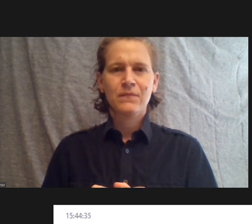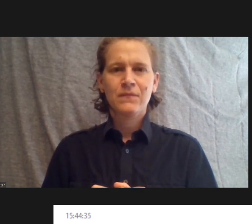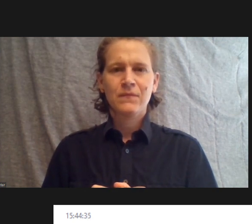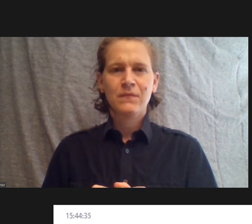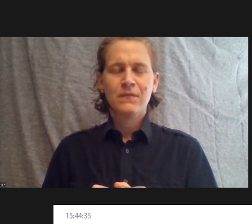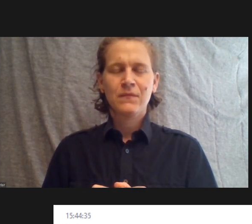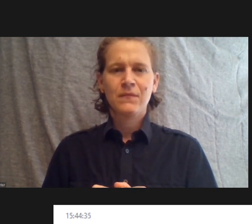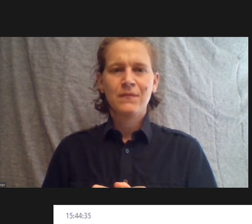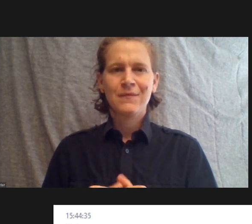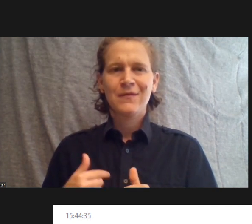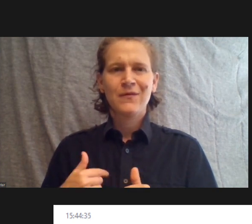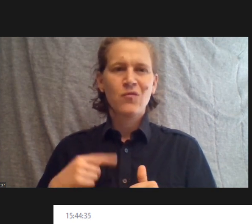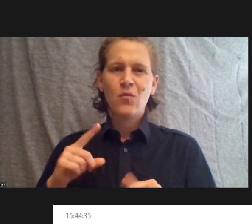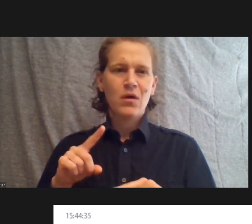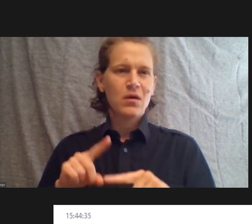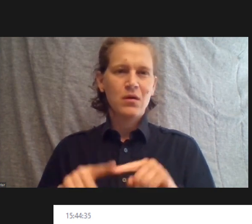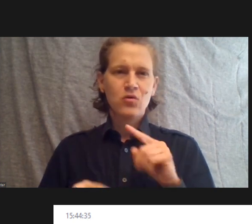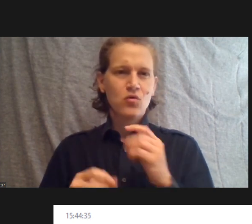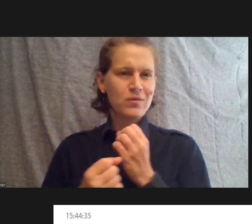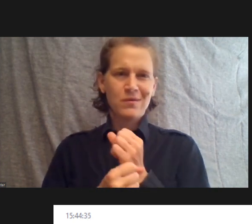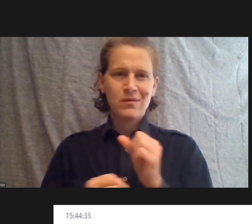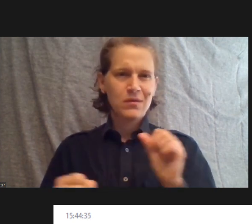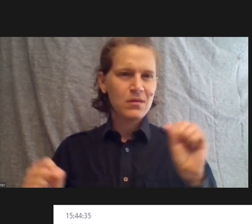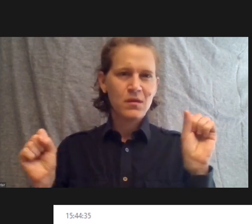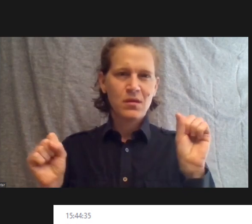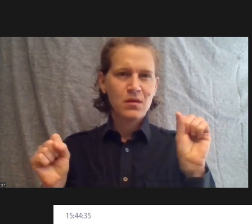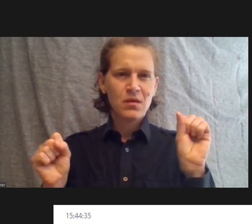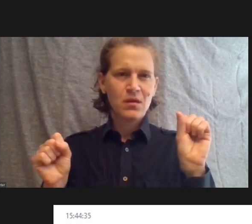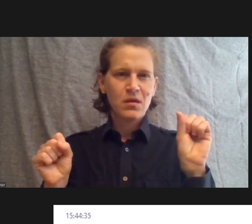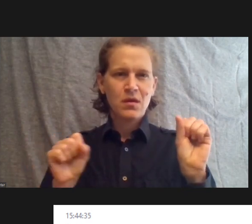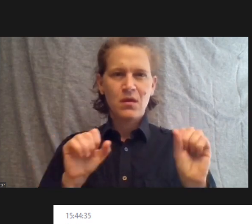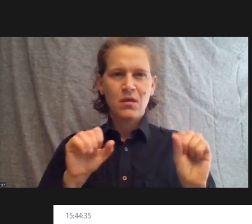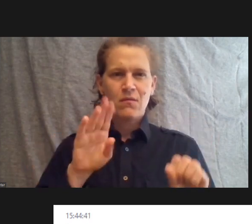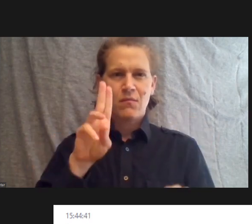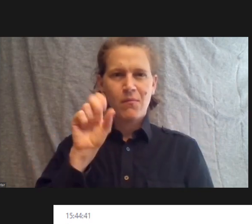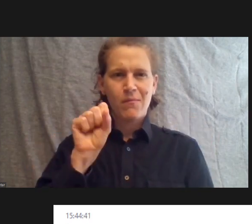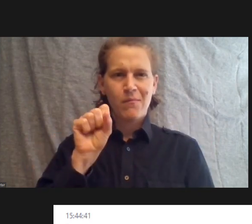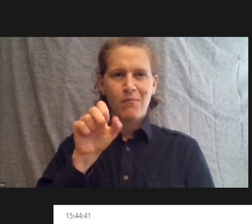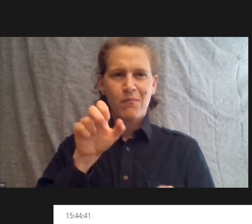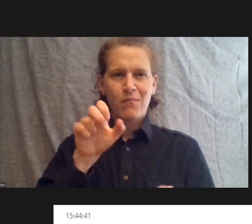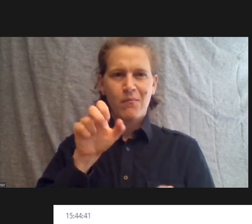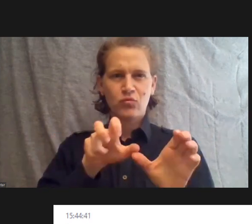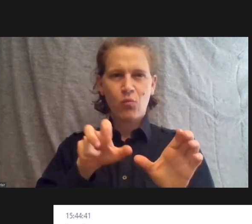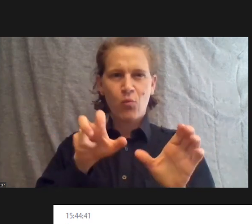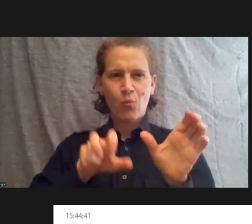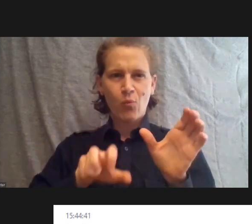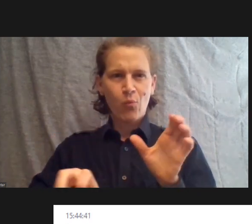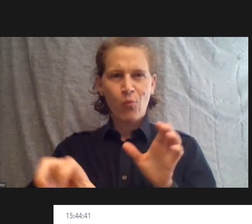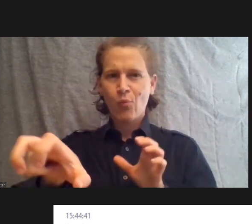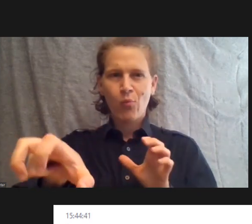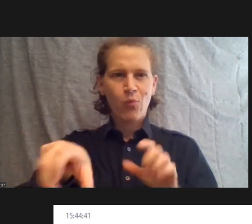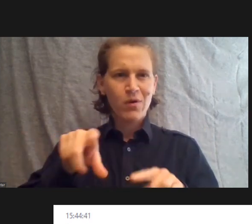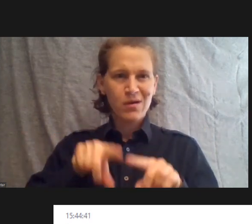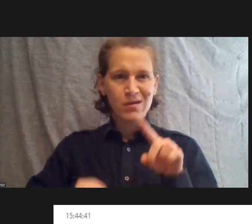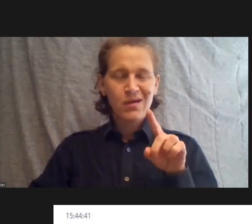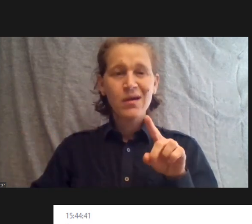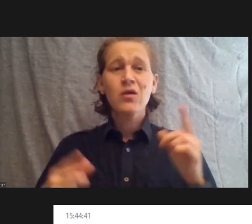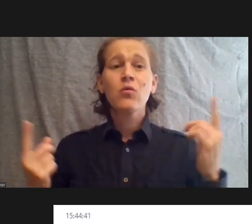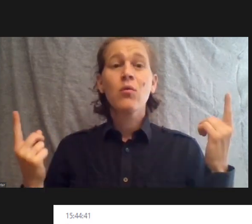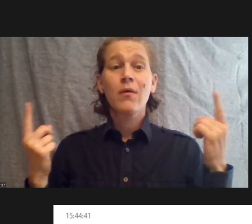me a safe exit of the bus. And I ended